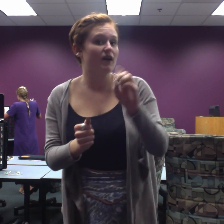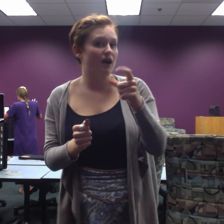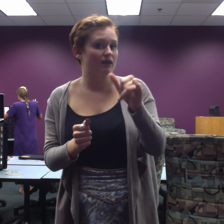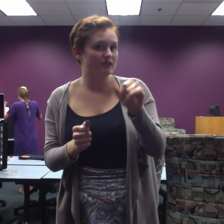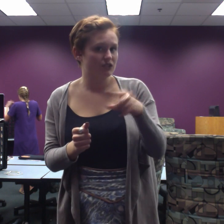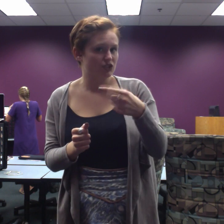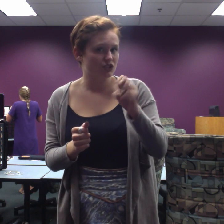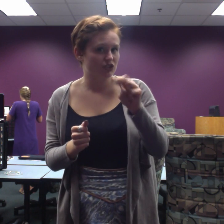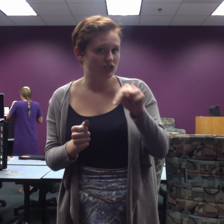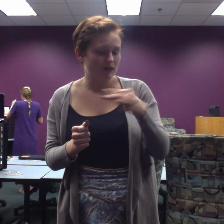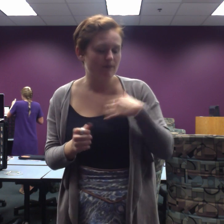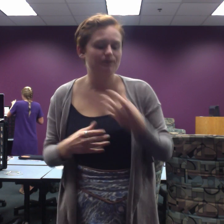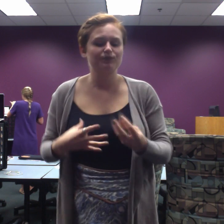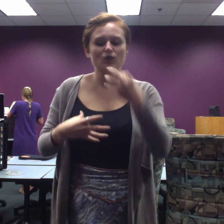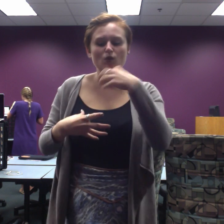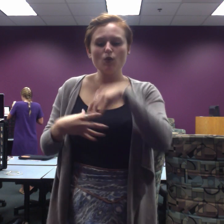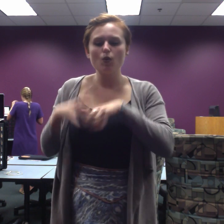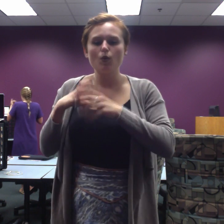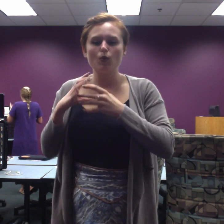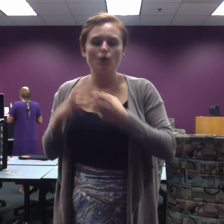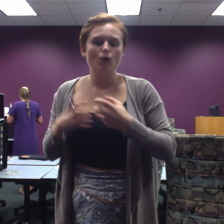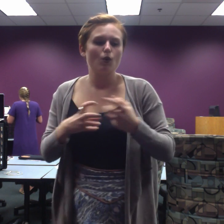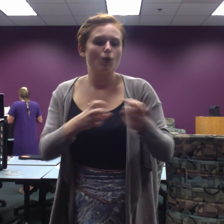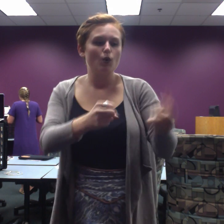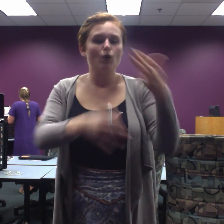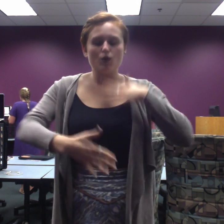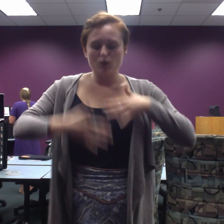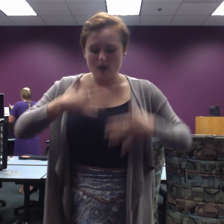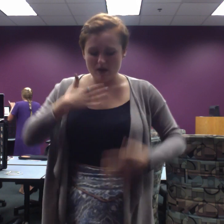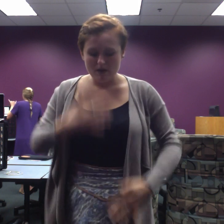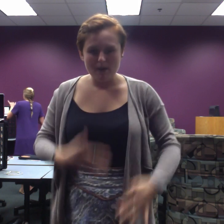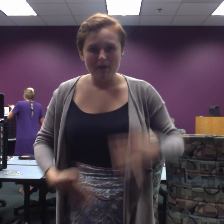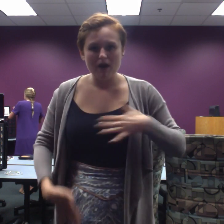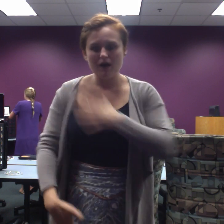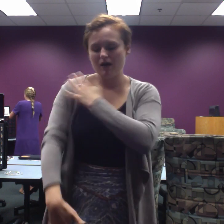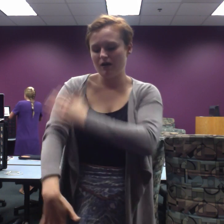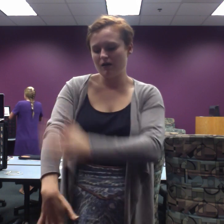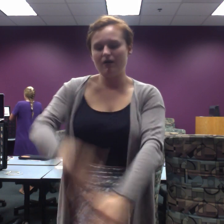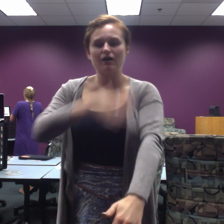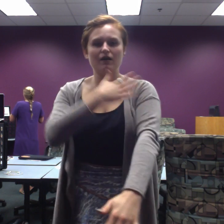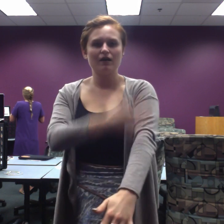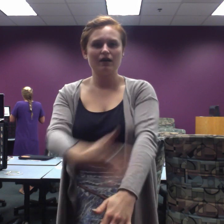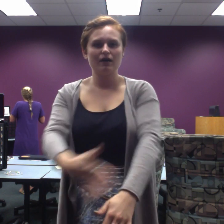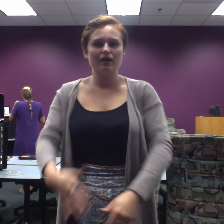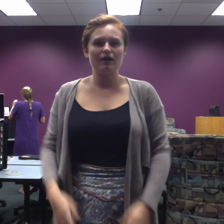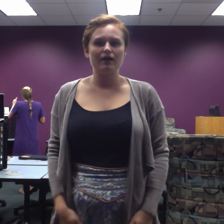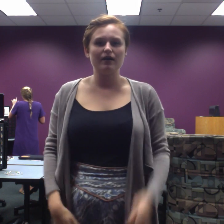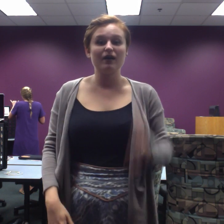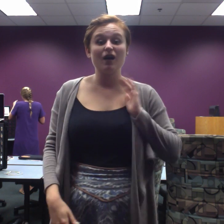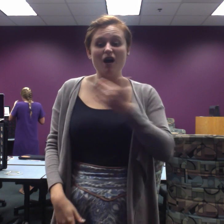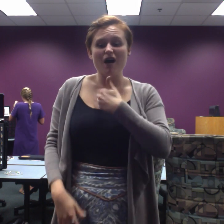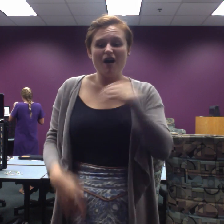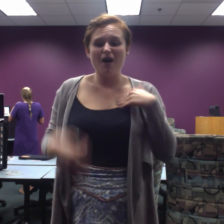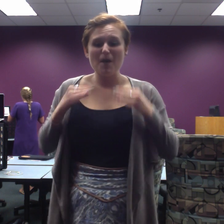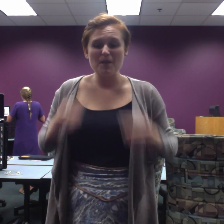cells. And that's really how our cells get the oxygen to breathe. Now, our heart does